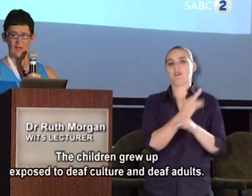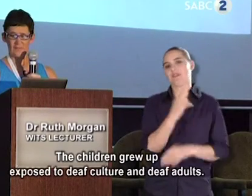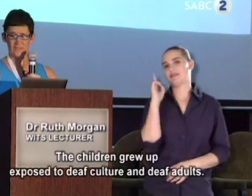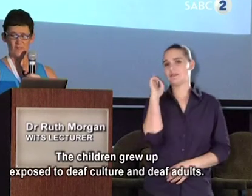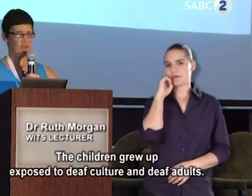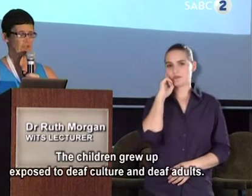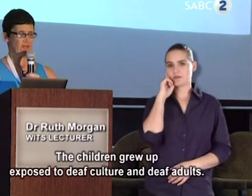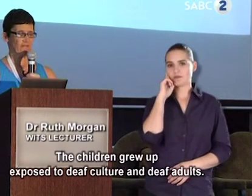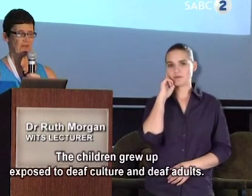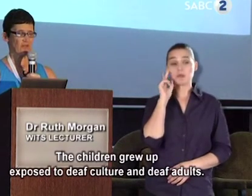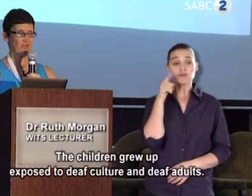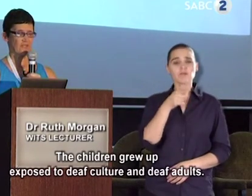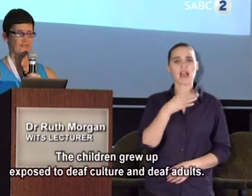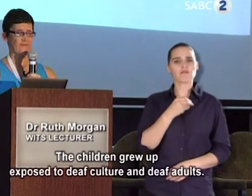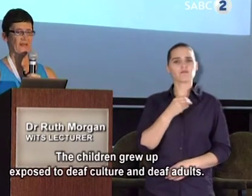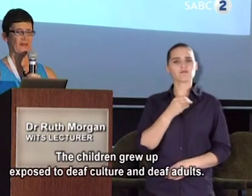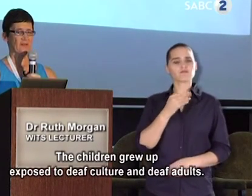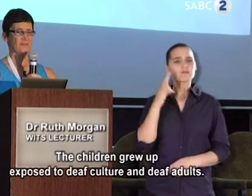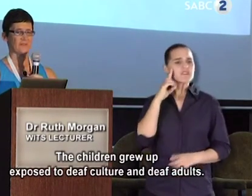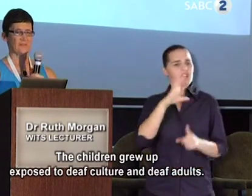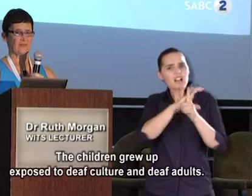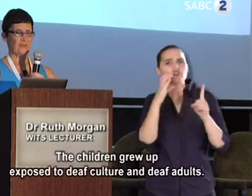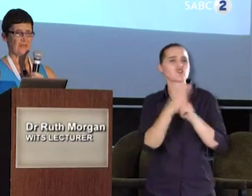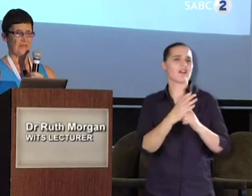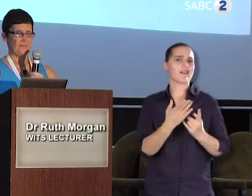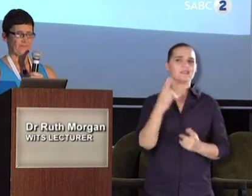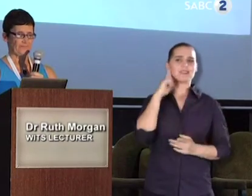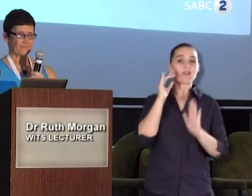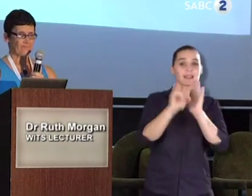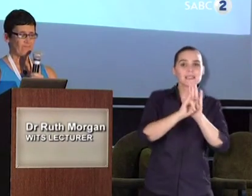They grew up exposed to deaf culture and deaf adults.